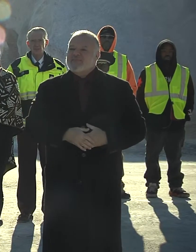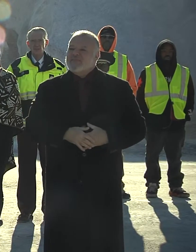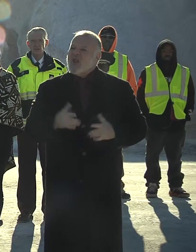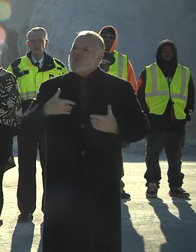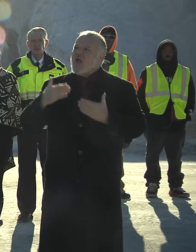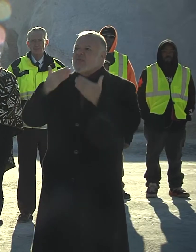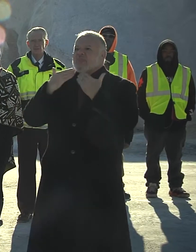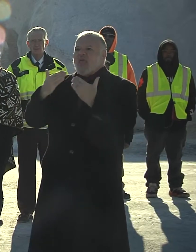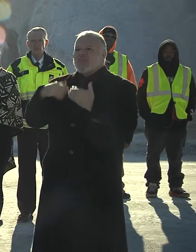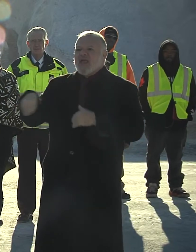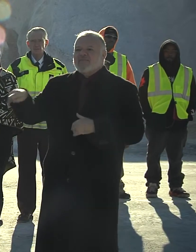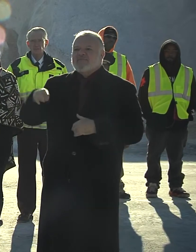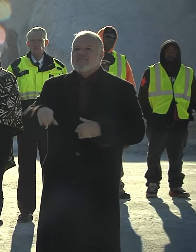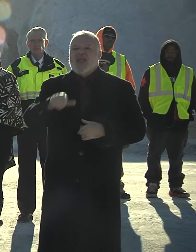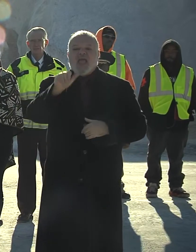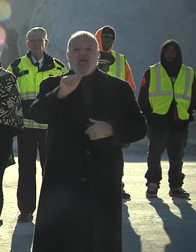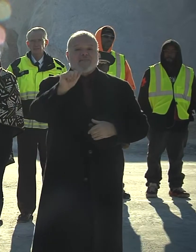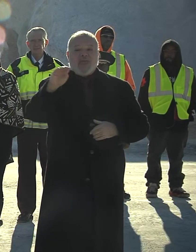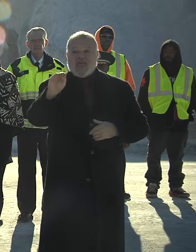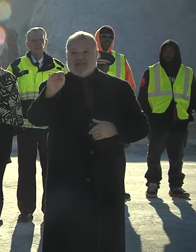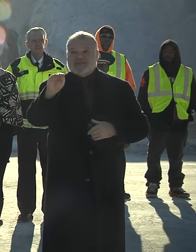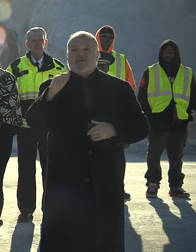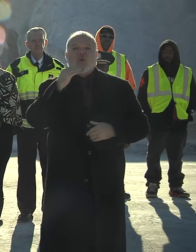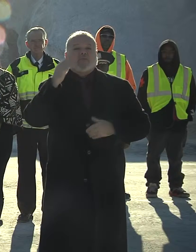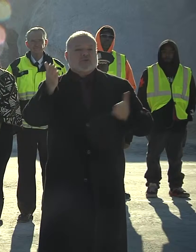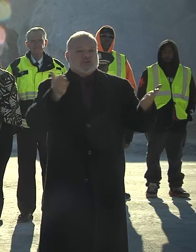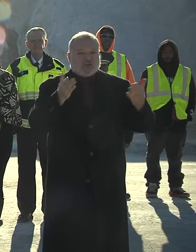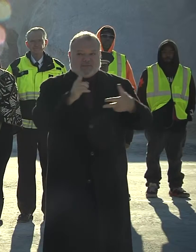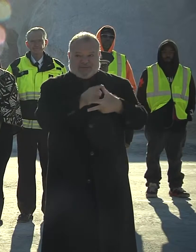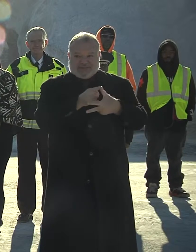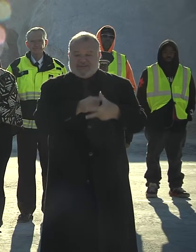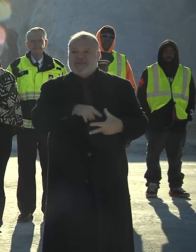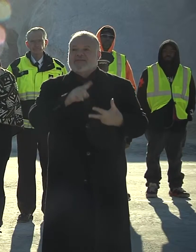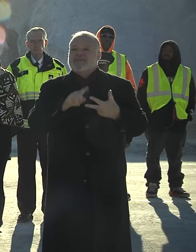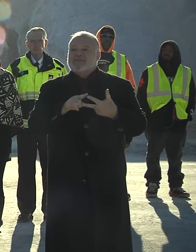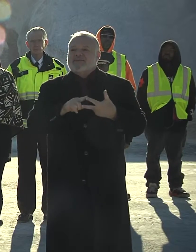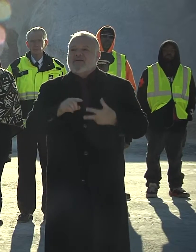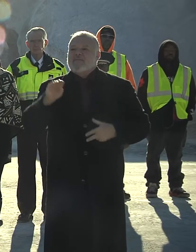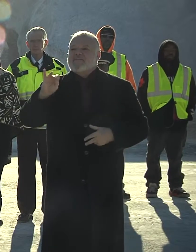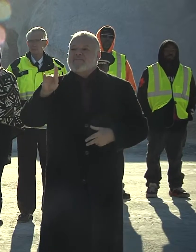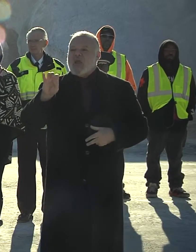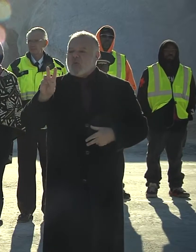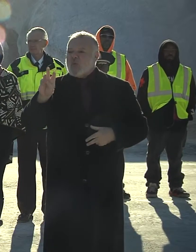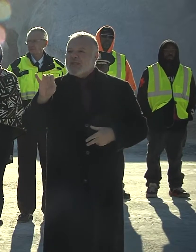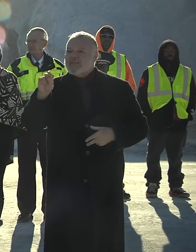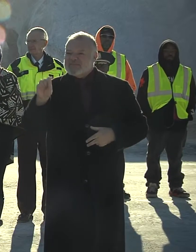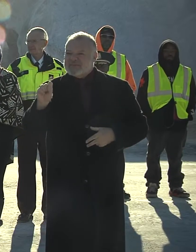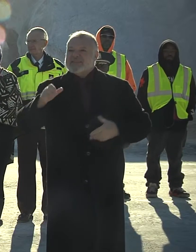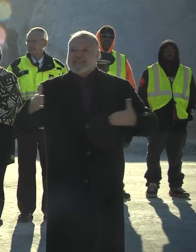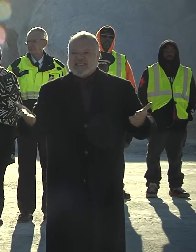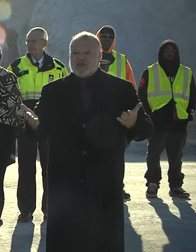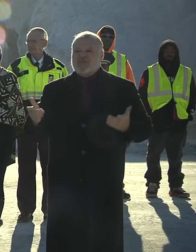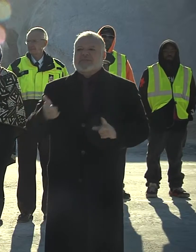A&M Home Services. I know Mike Williams is here representing A&M based in Dorchester.